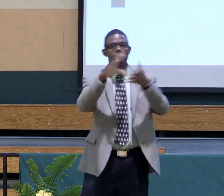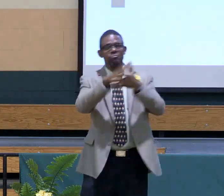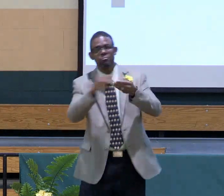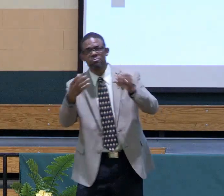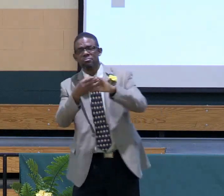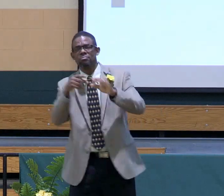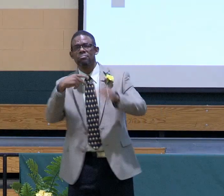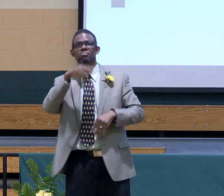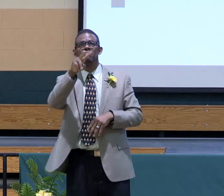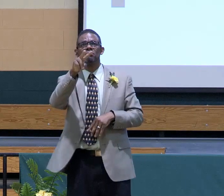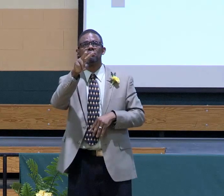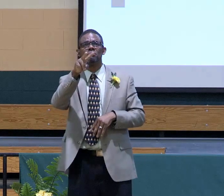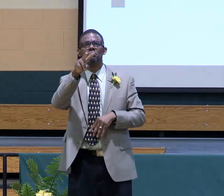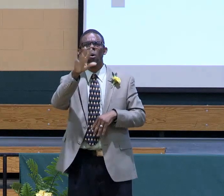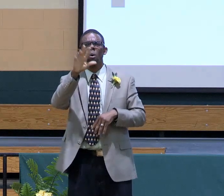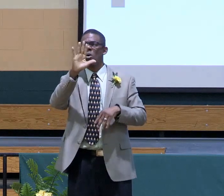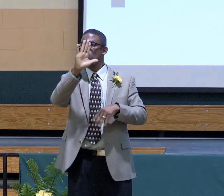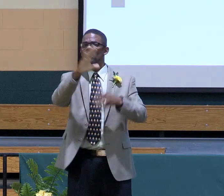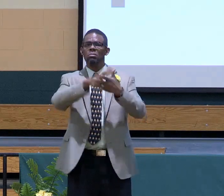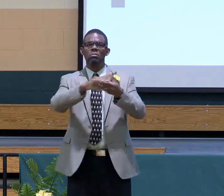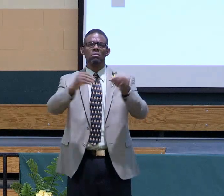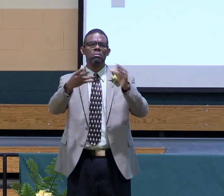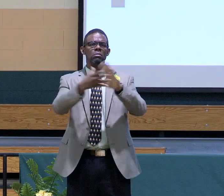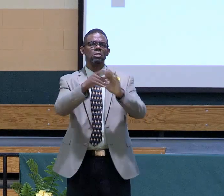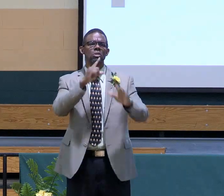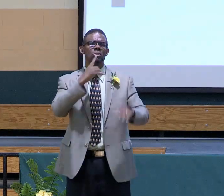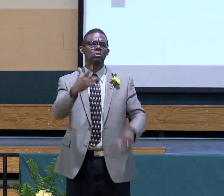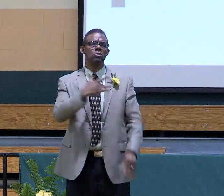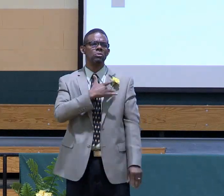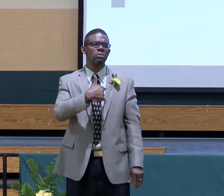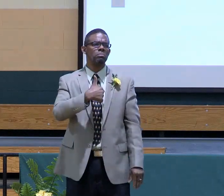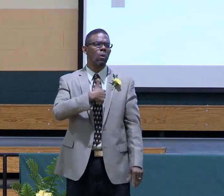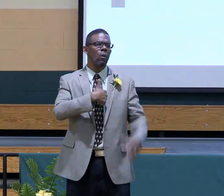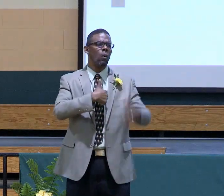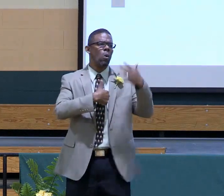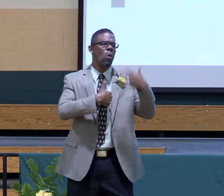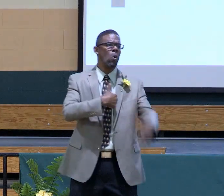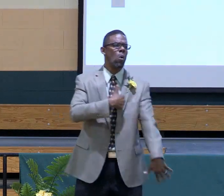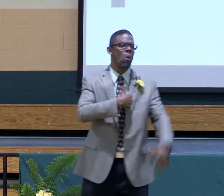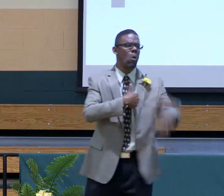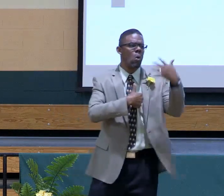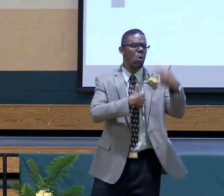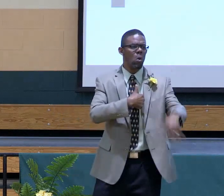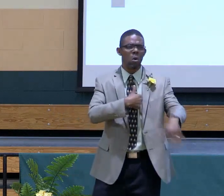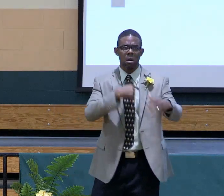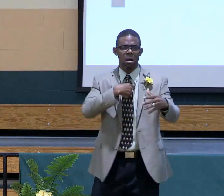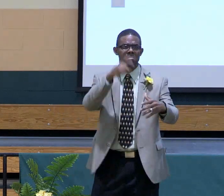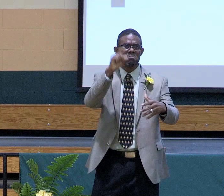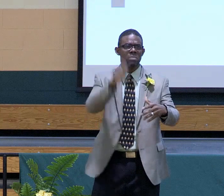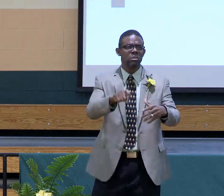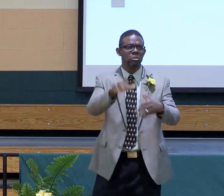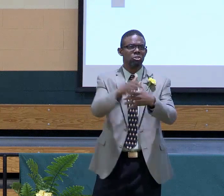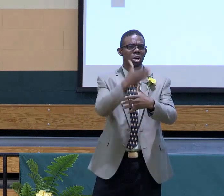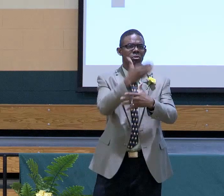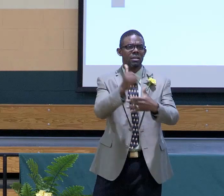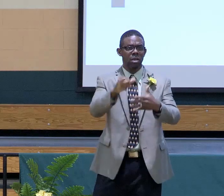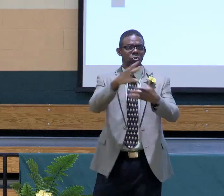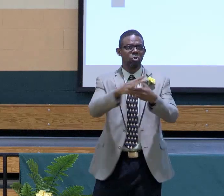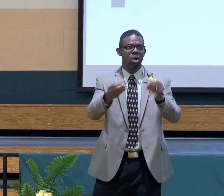interpreter, and he gave his story, and his story absolutely touched my heart. And I've got